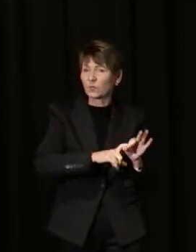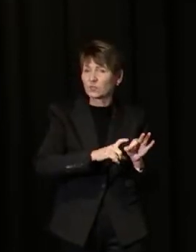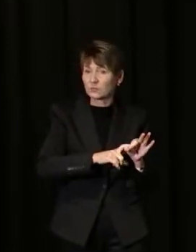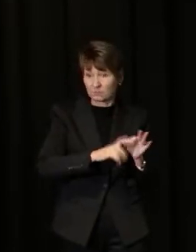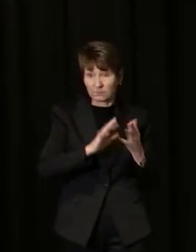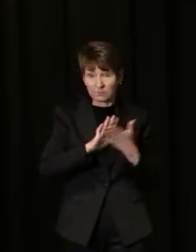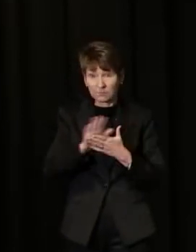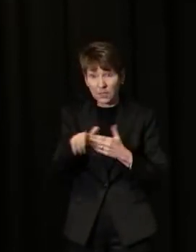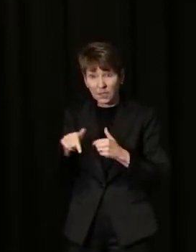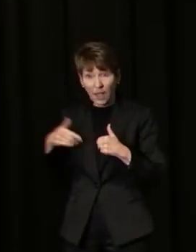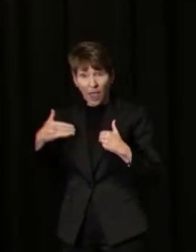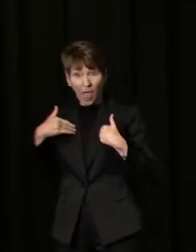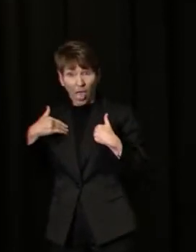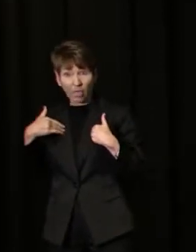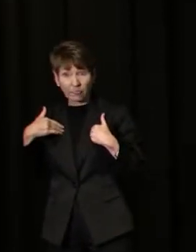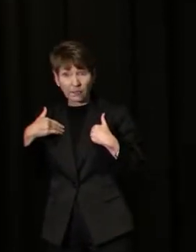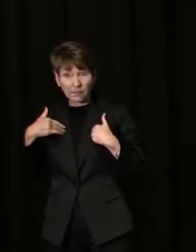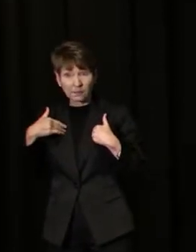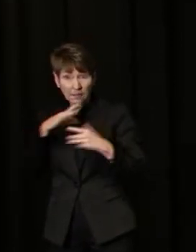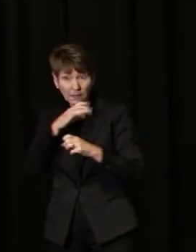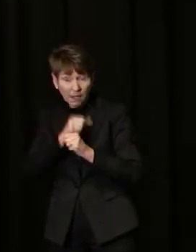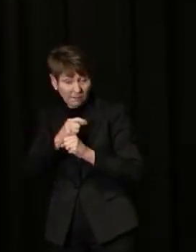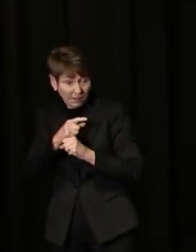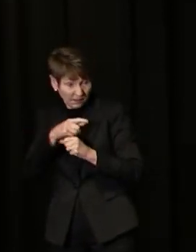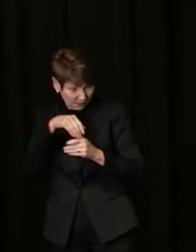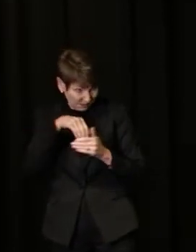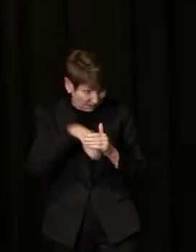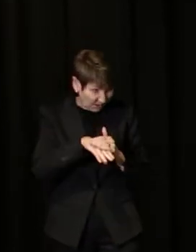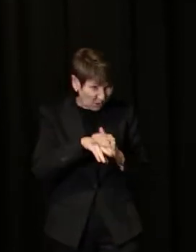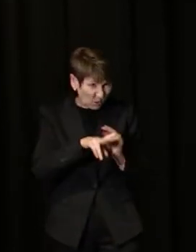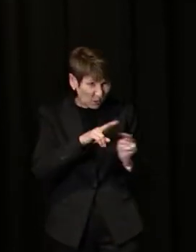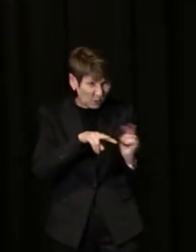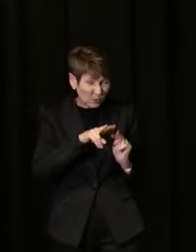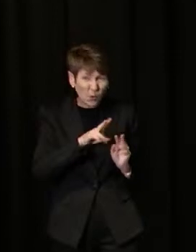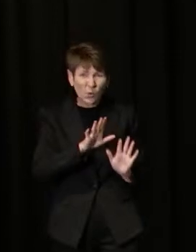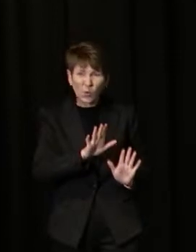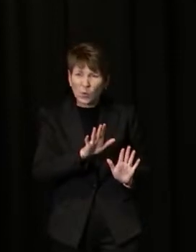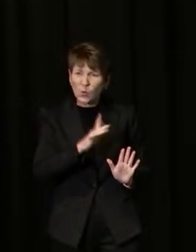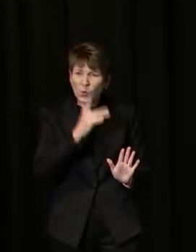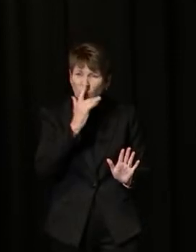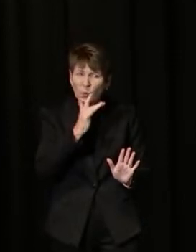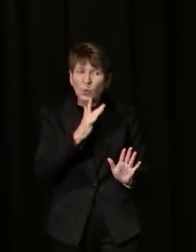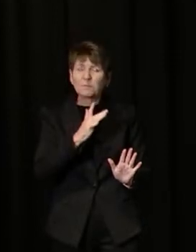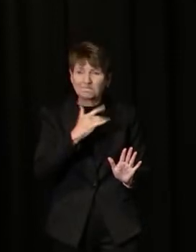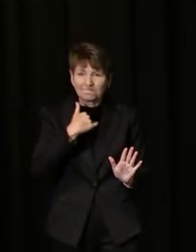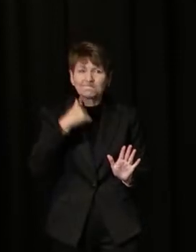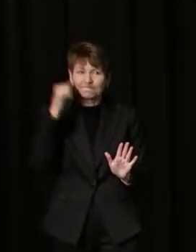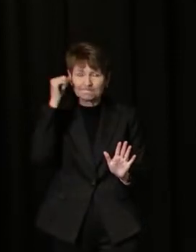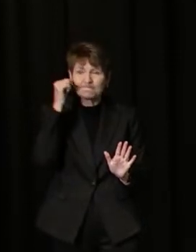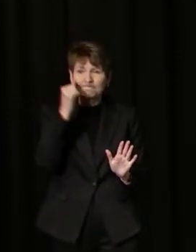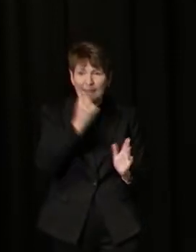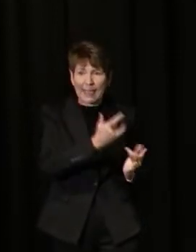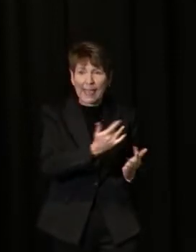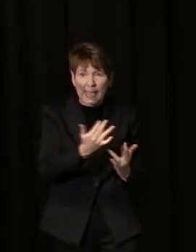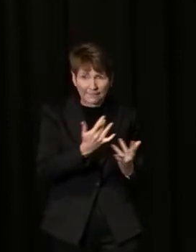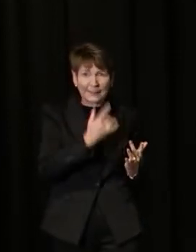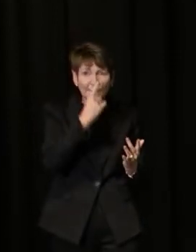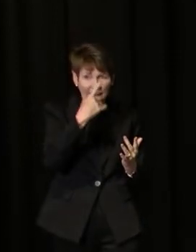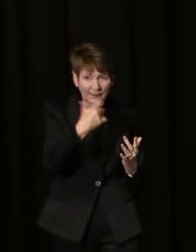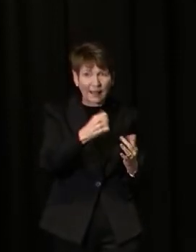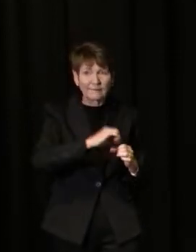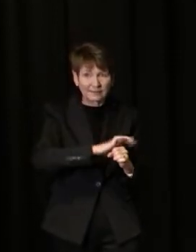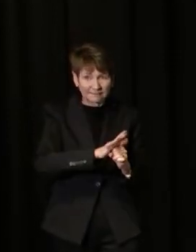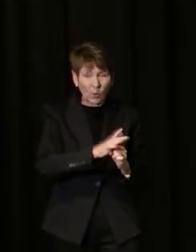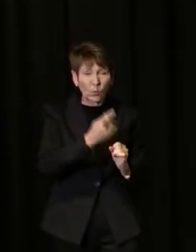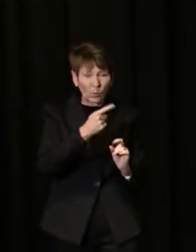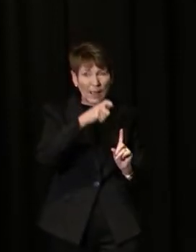concerns the Health Department has identified? It's really just a question of oversight. We've got the data as to the number of cases, and there's one